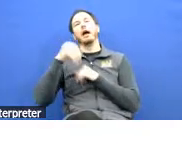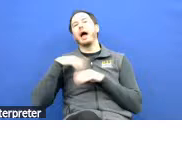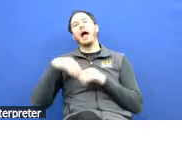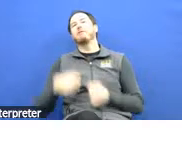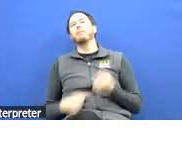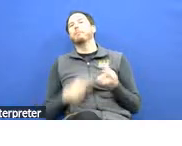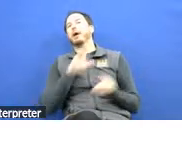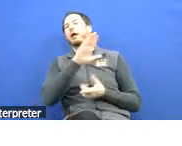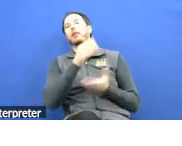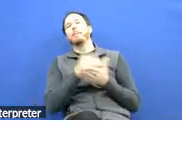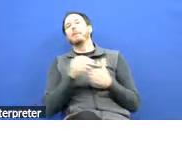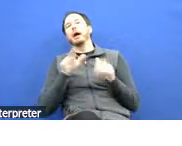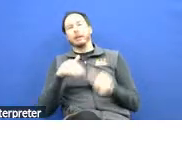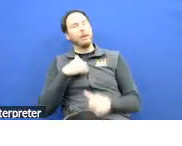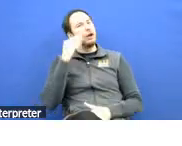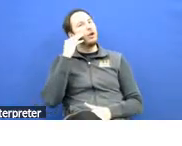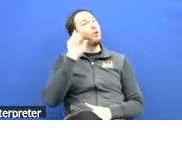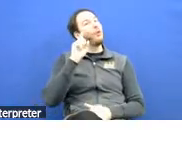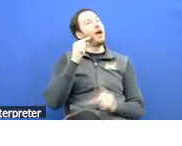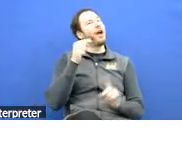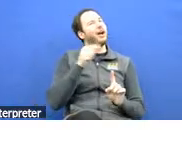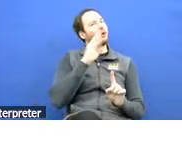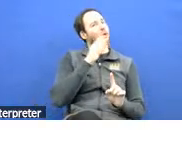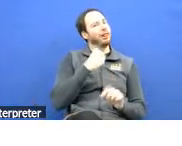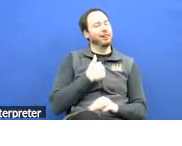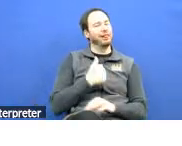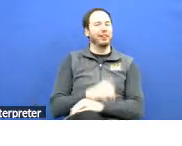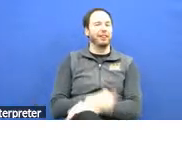going to.